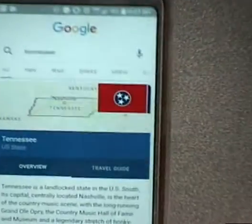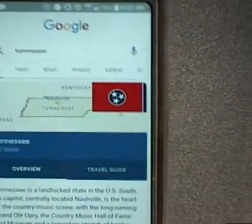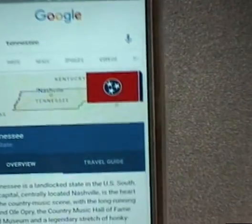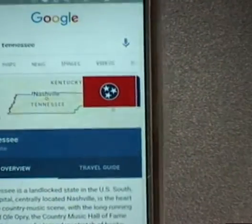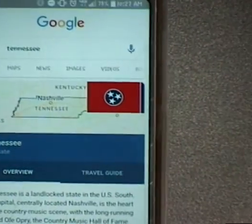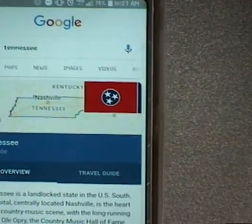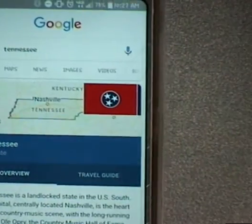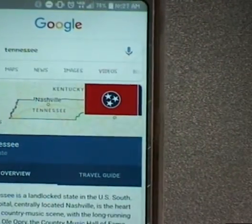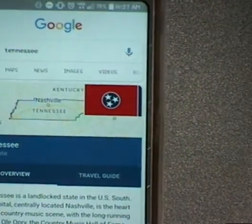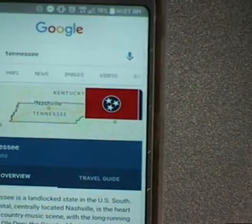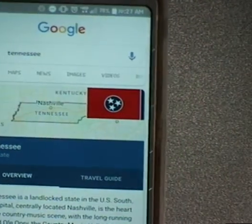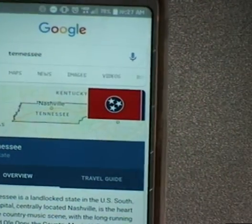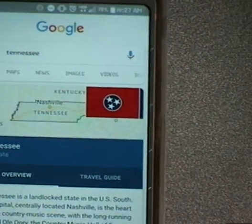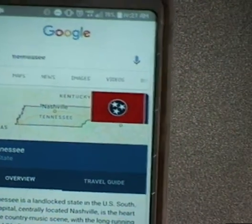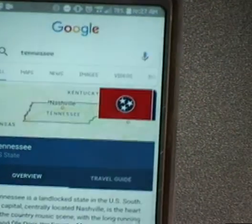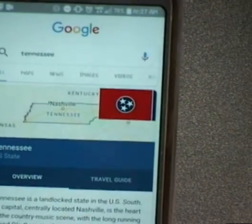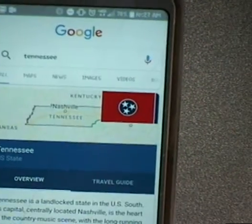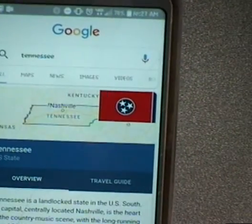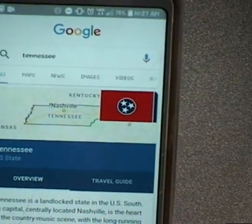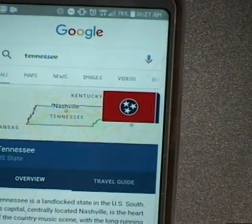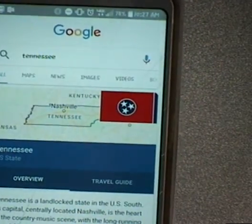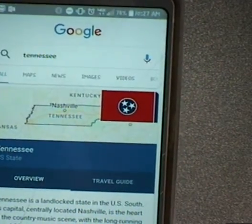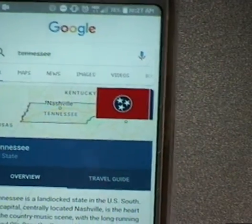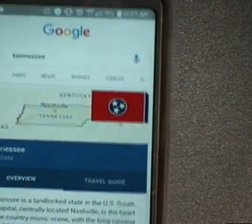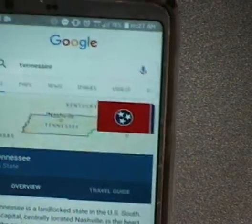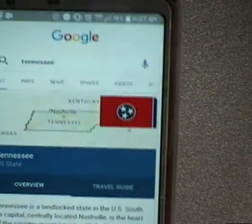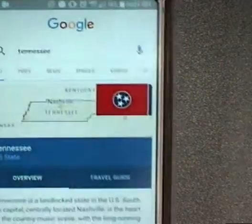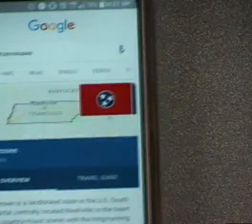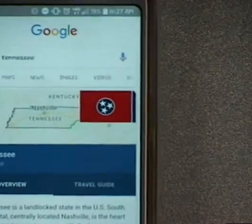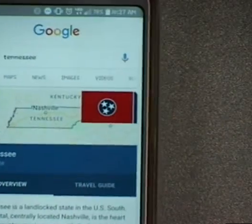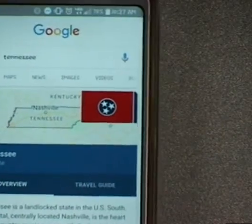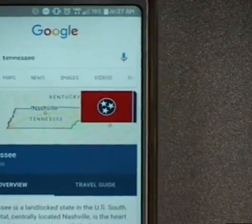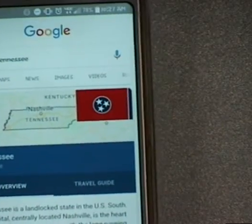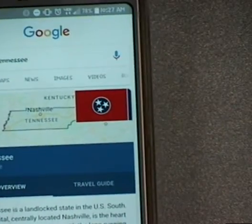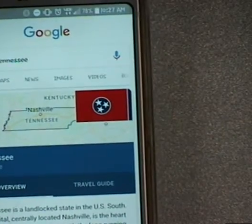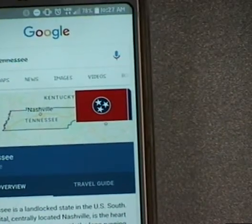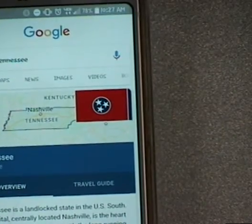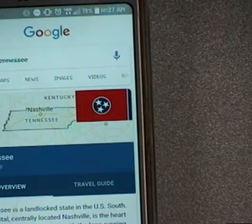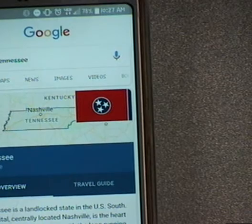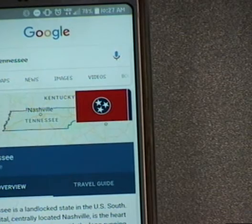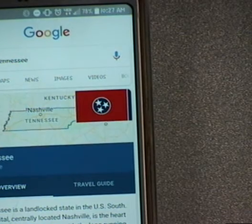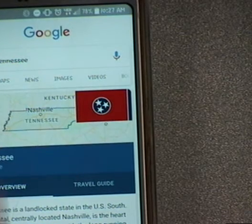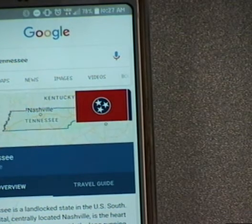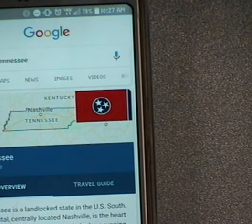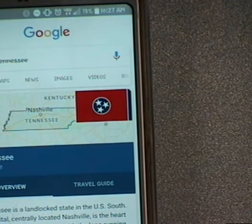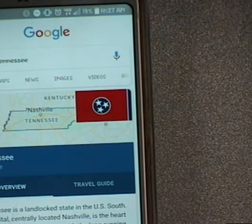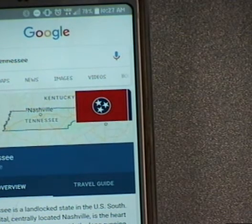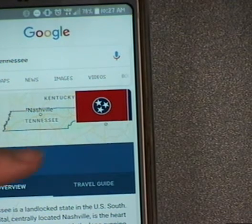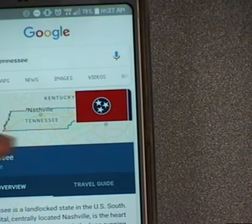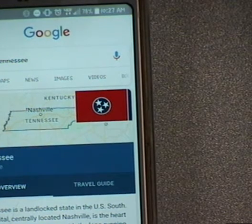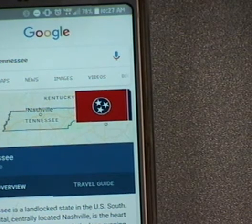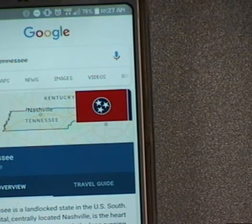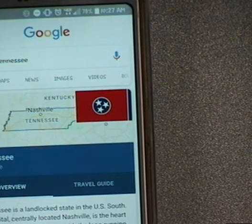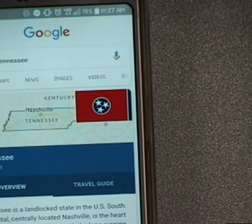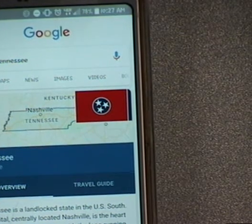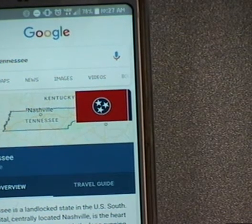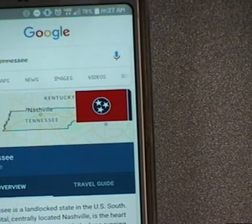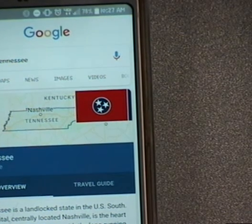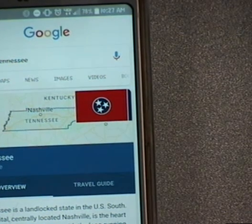like the outline. Yeah. So if you're going to use a PowerPoint, this is what you would use so that you can